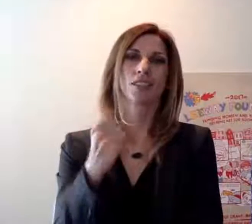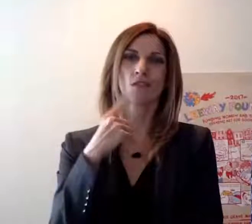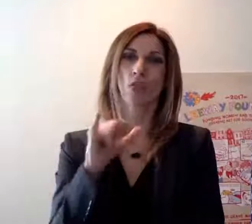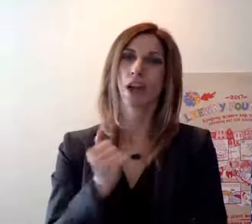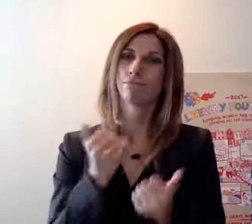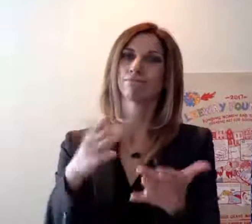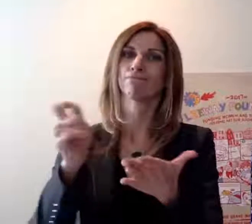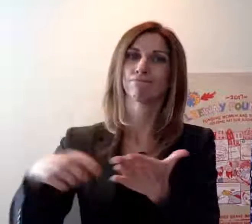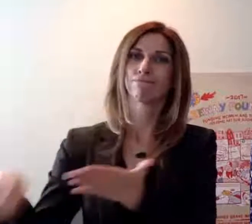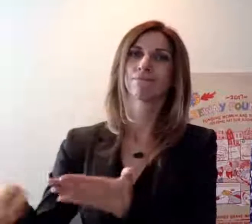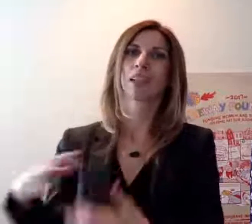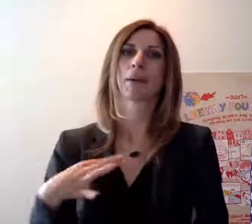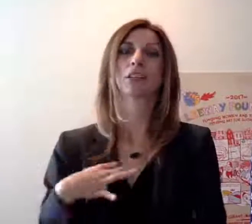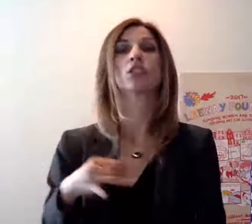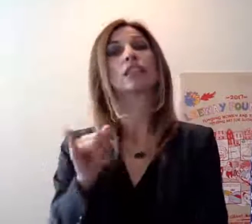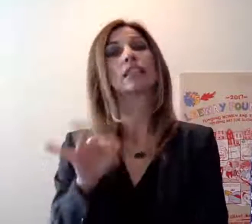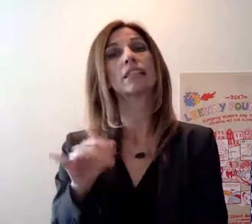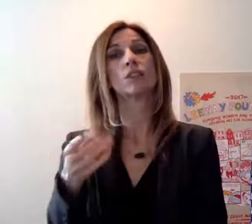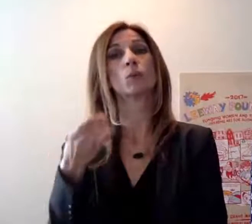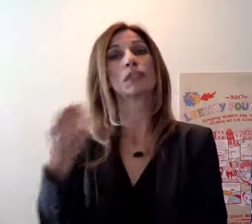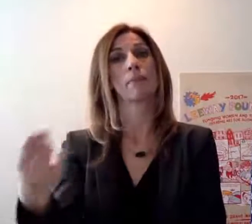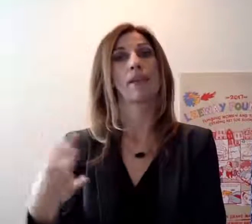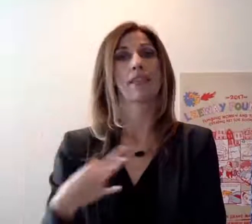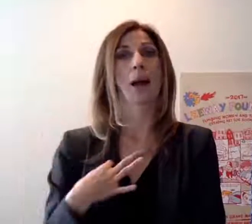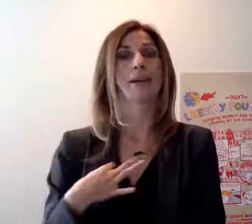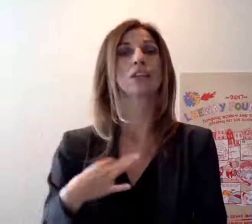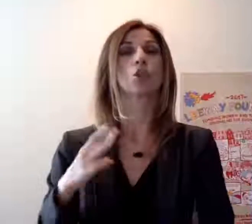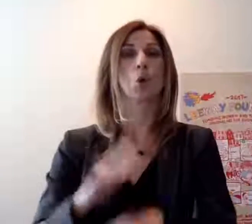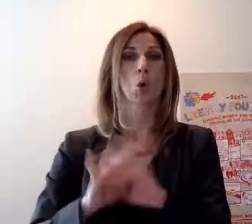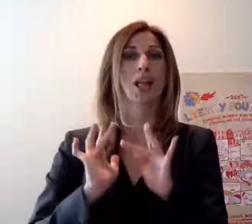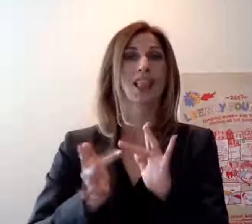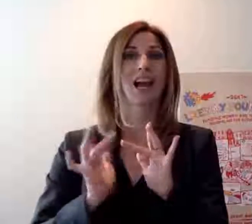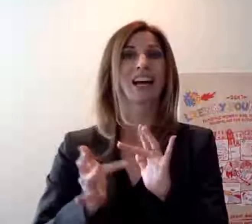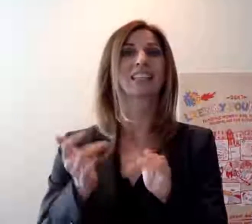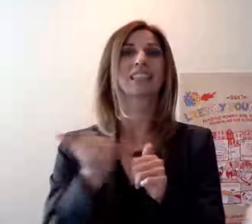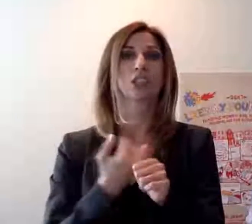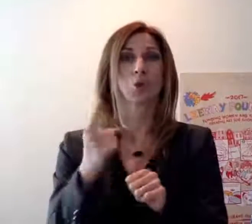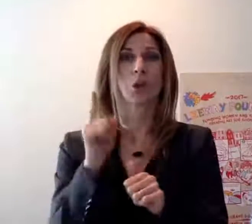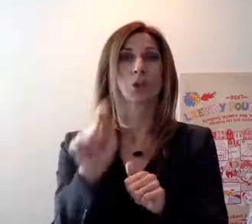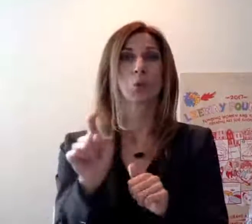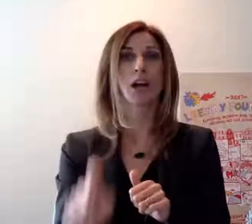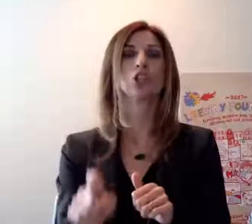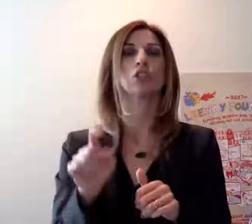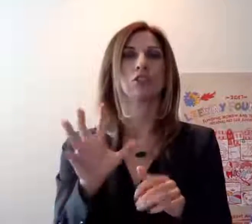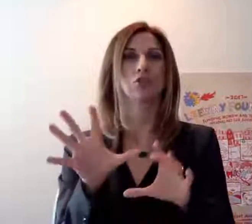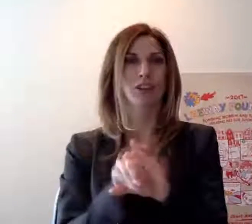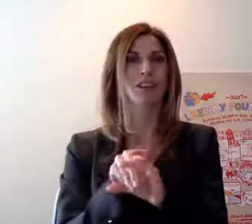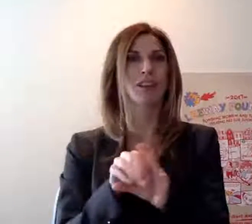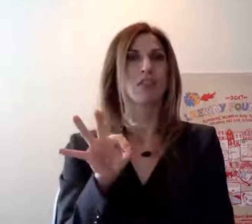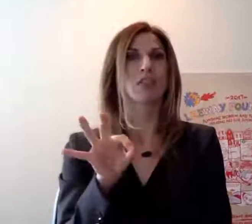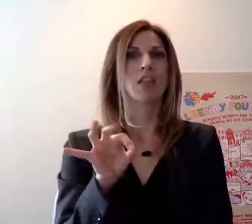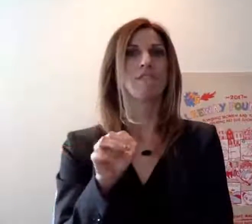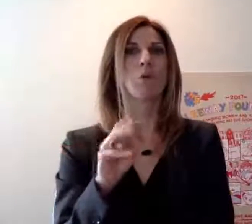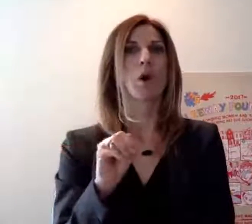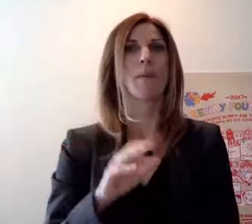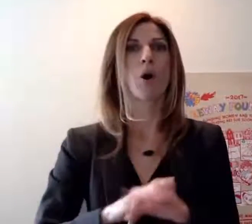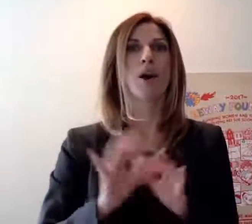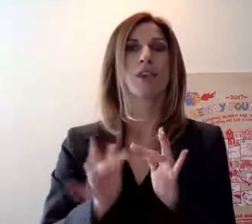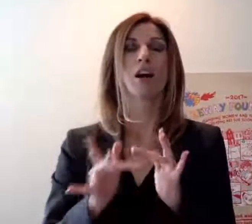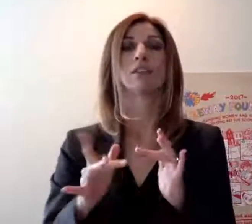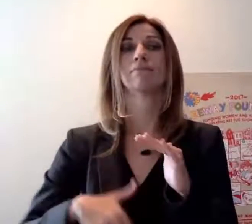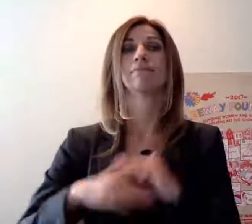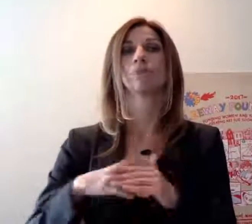the application. If you submit the application online, each of those questions are in the online form and you have